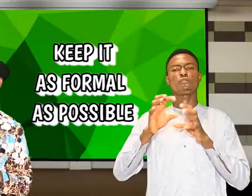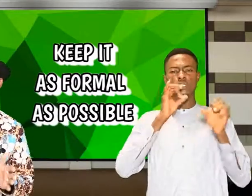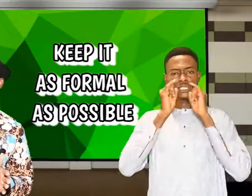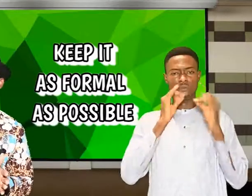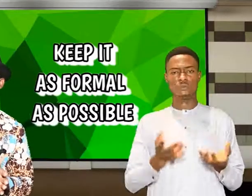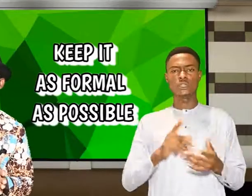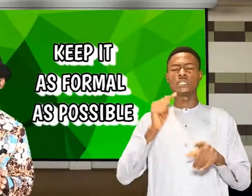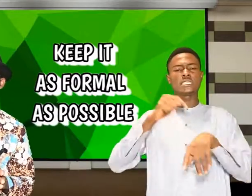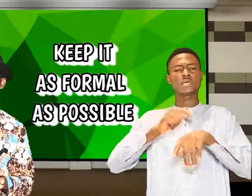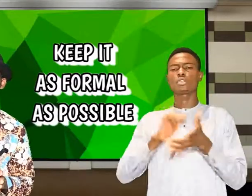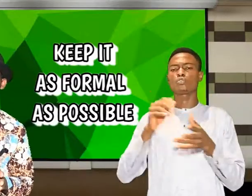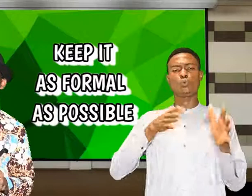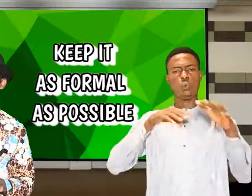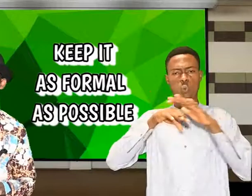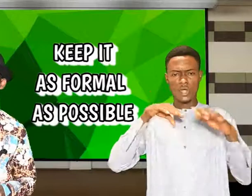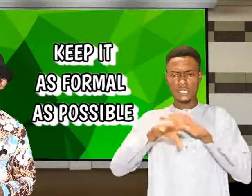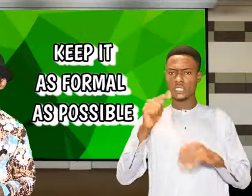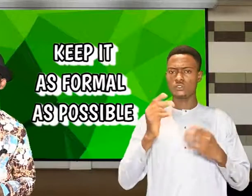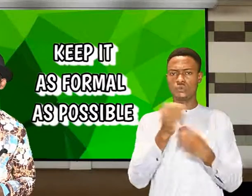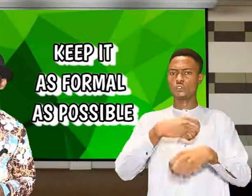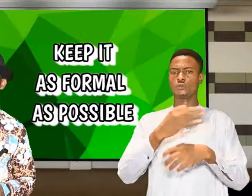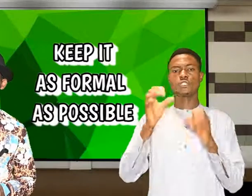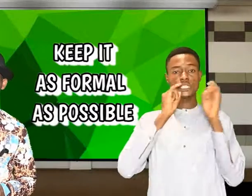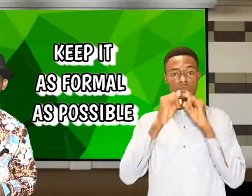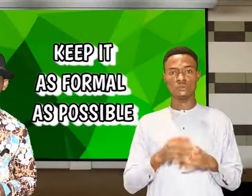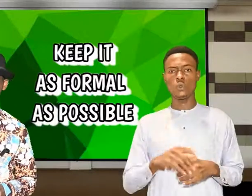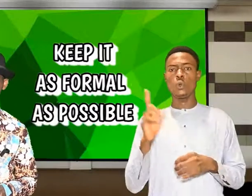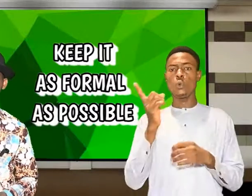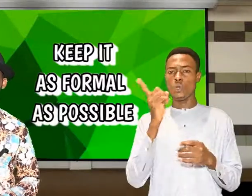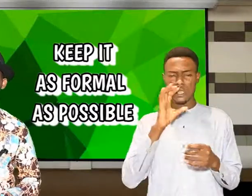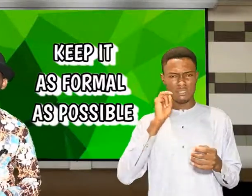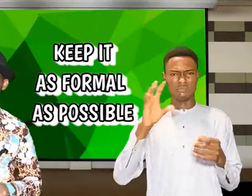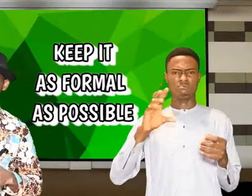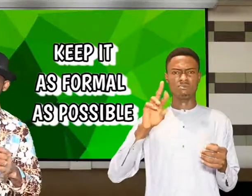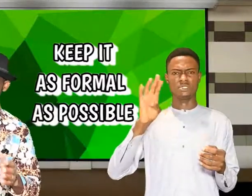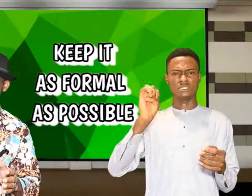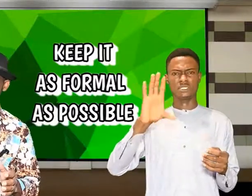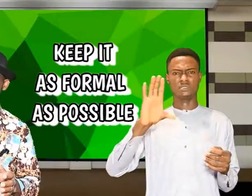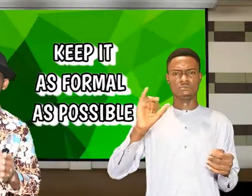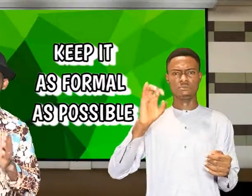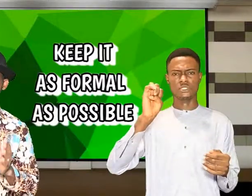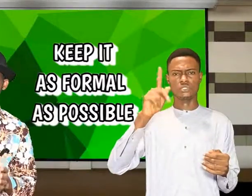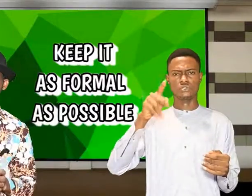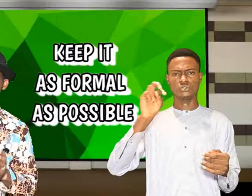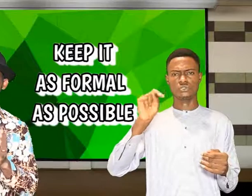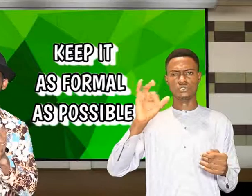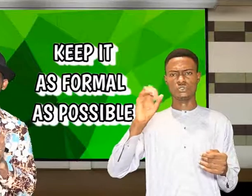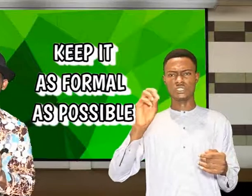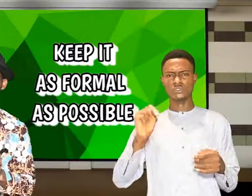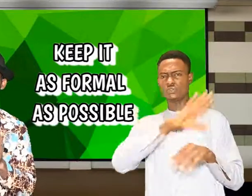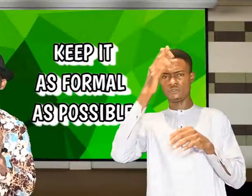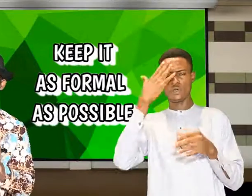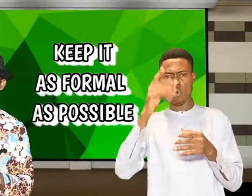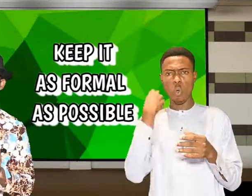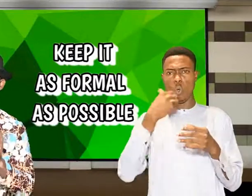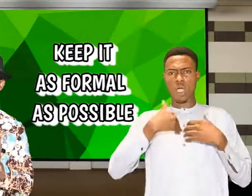walk into the office, be on your best behavior, whether it is with the receptionist or any other member of staff. You never know